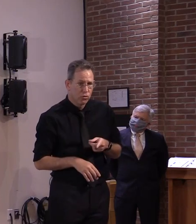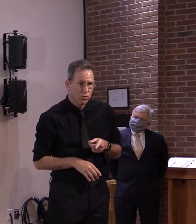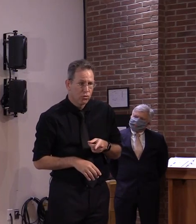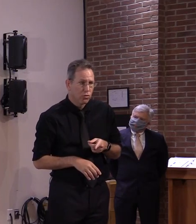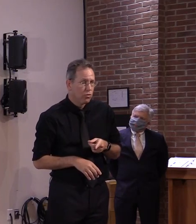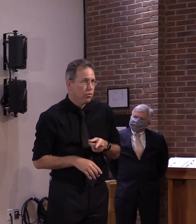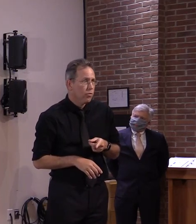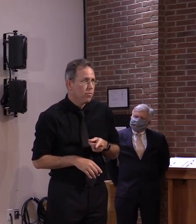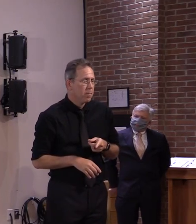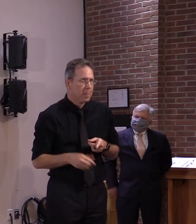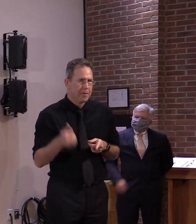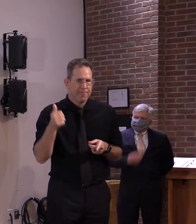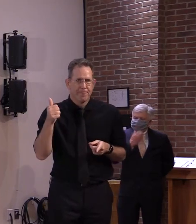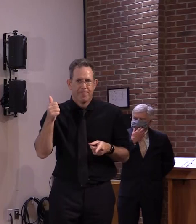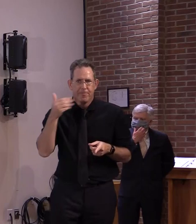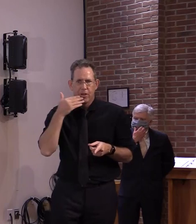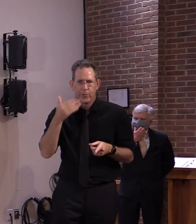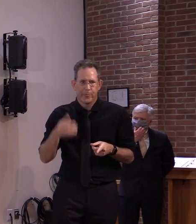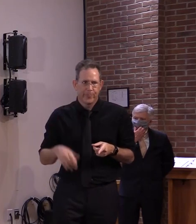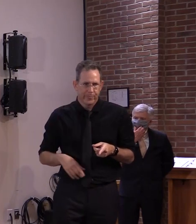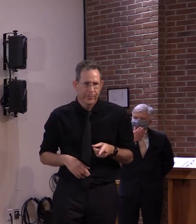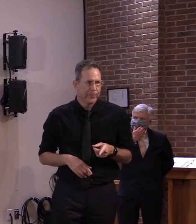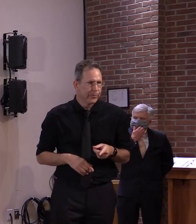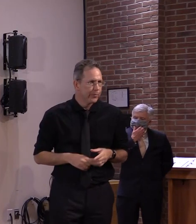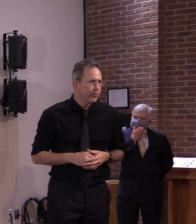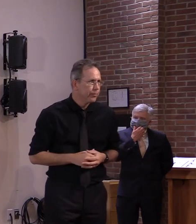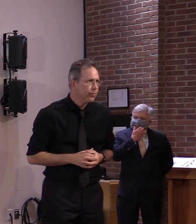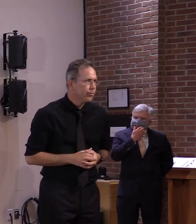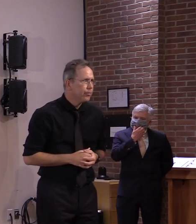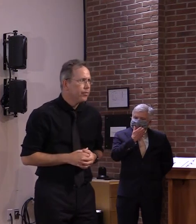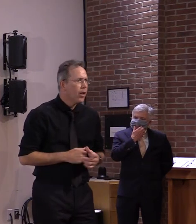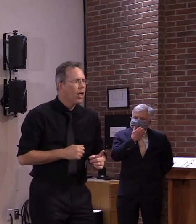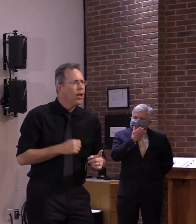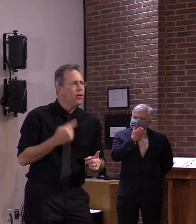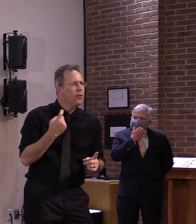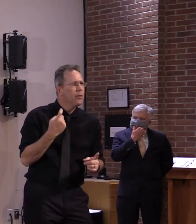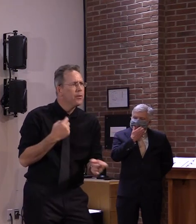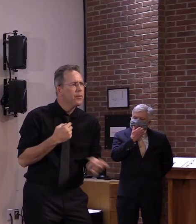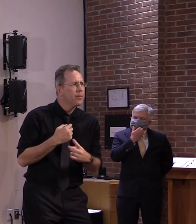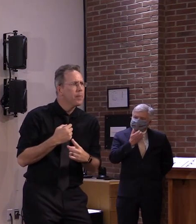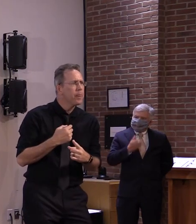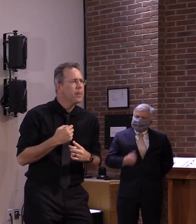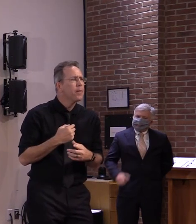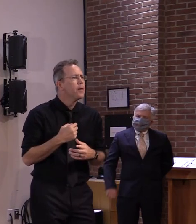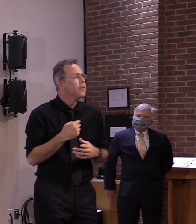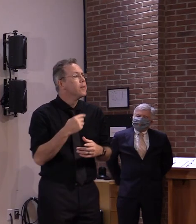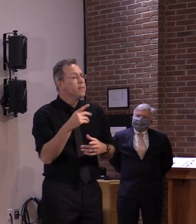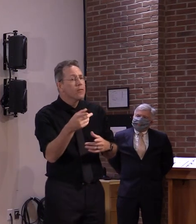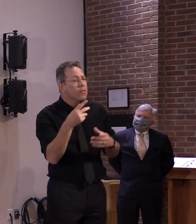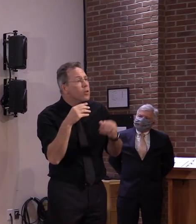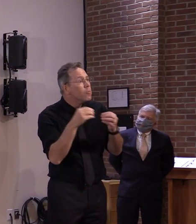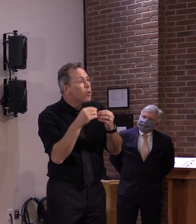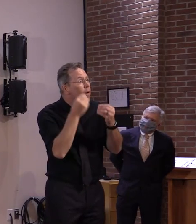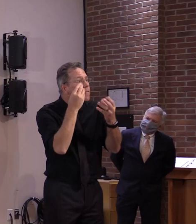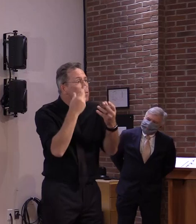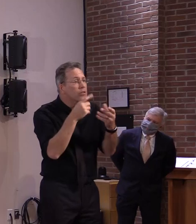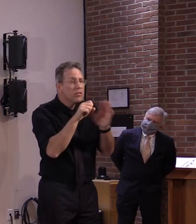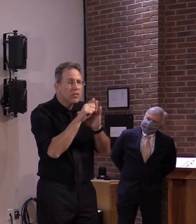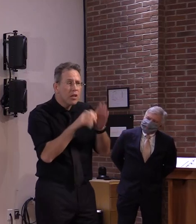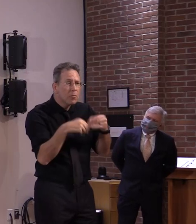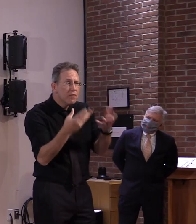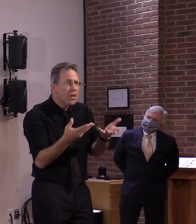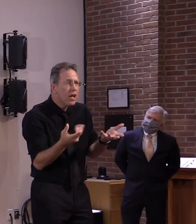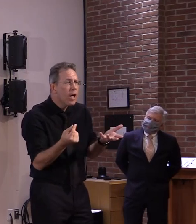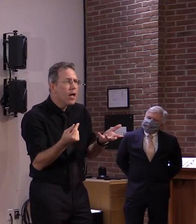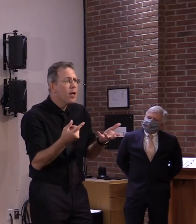thank you so much. Is there any more information that the state can provide about this uptick in cases at UVM this